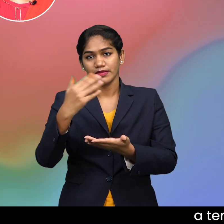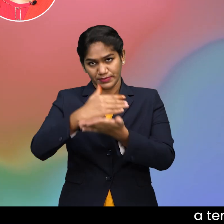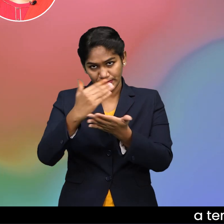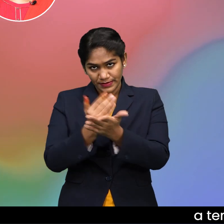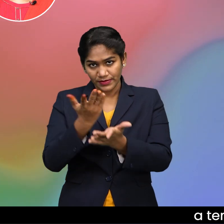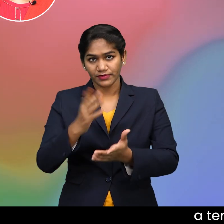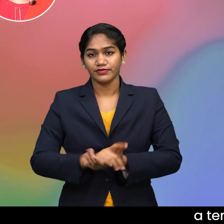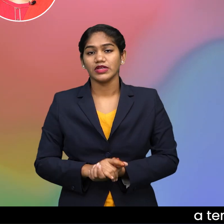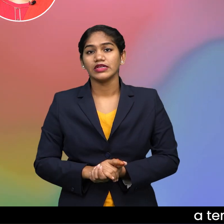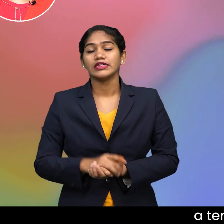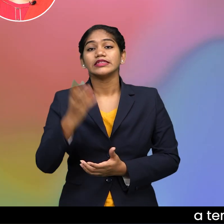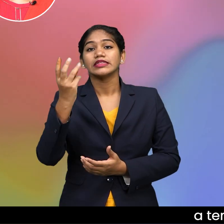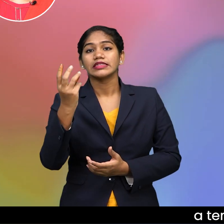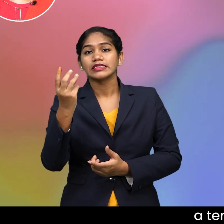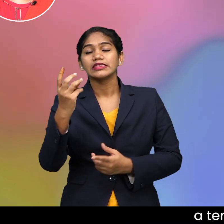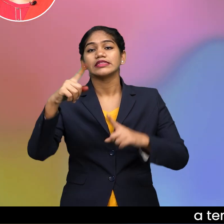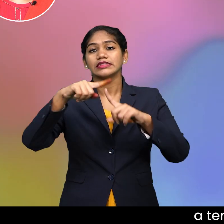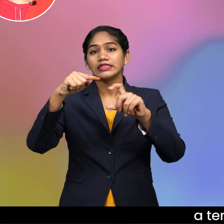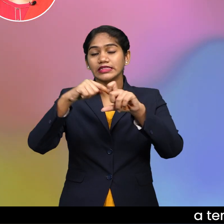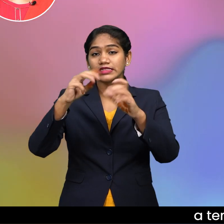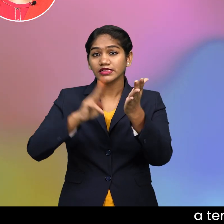a temporal lobe,